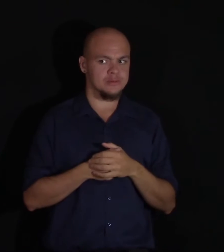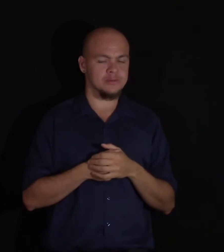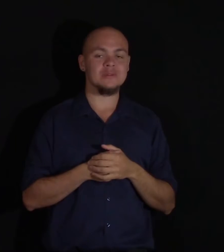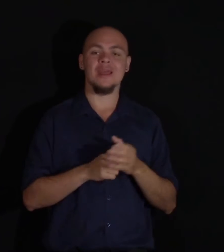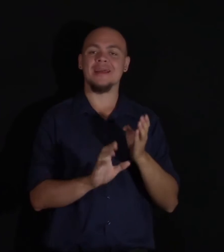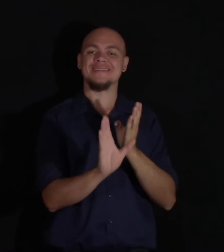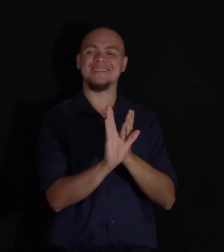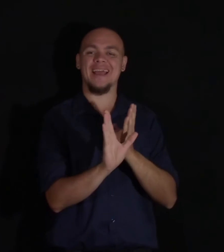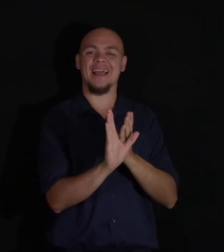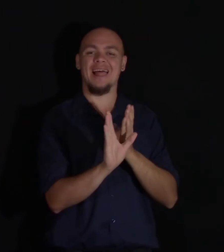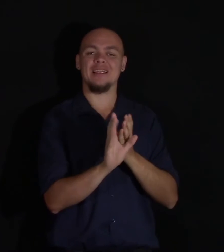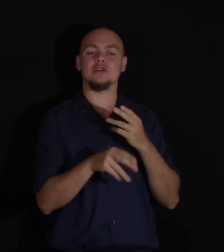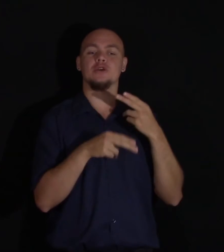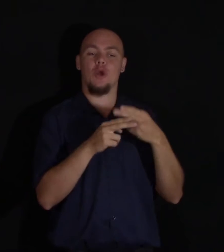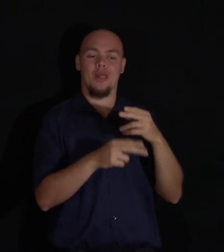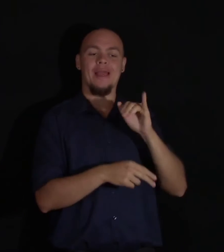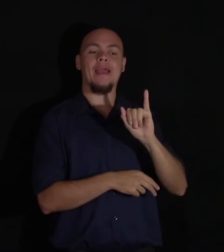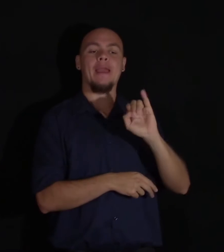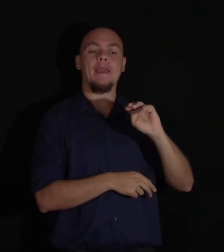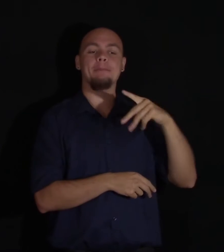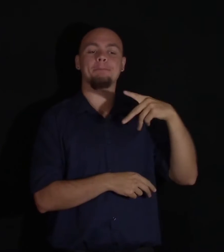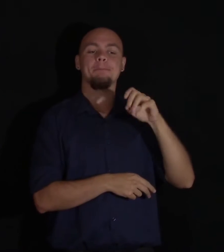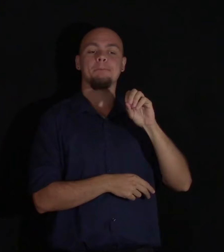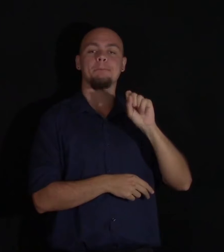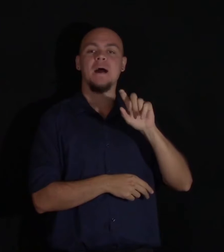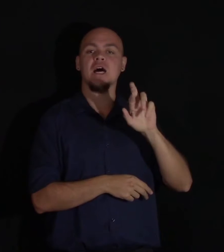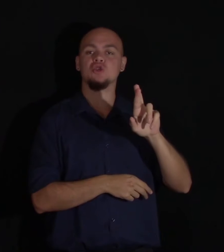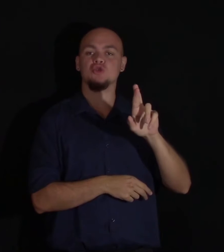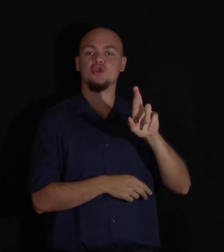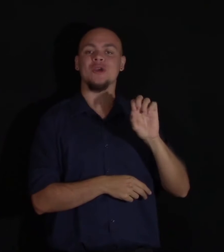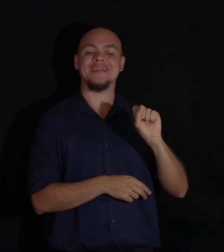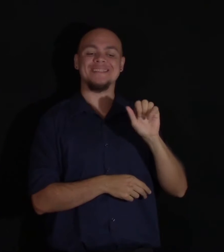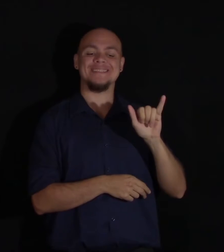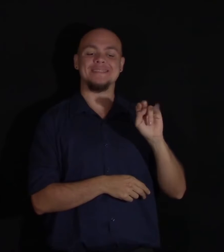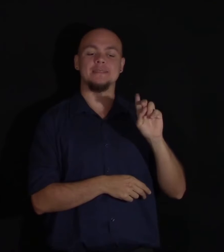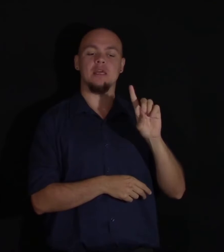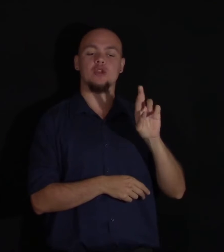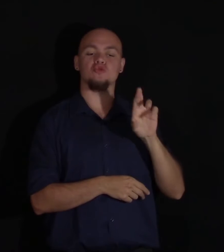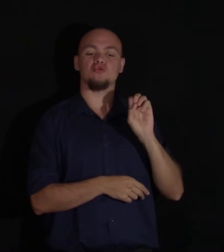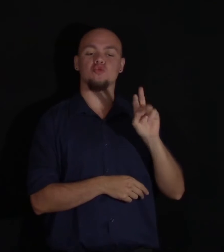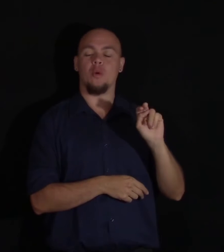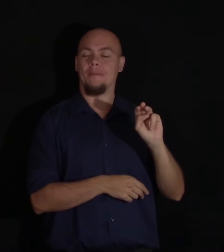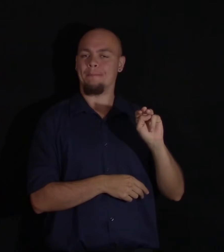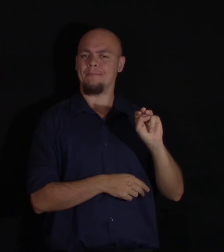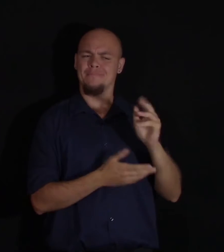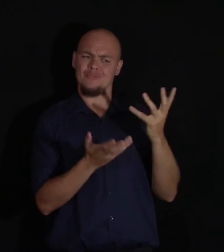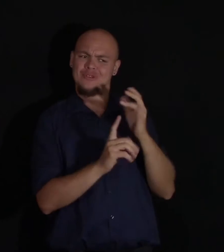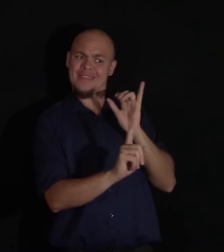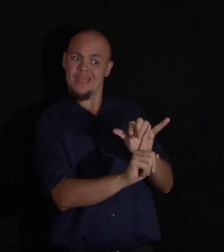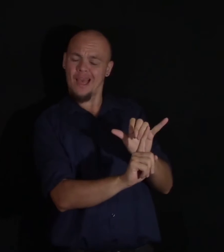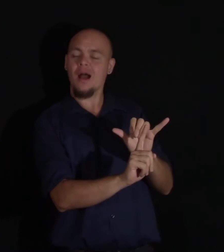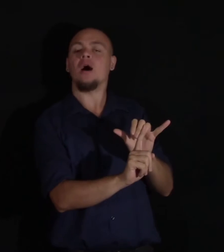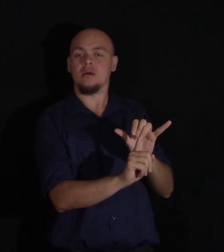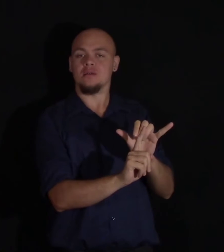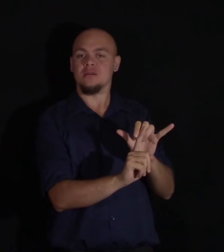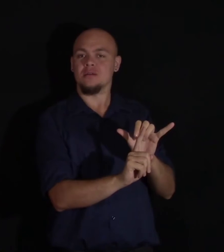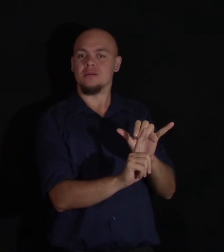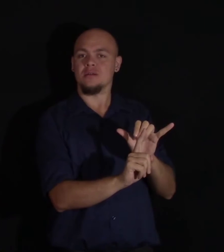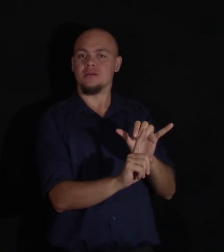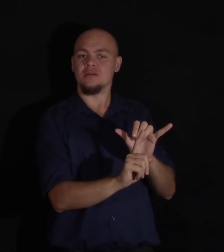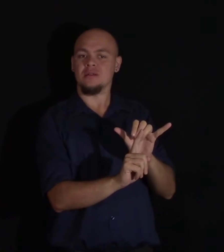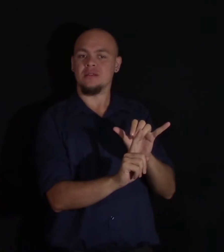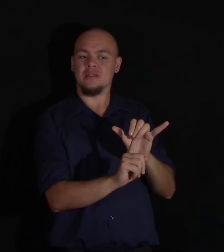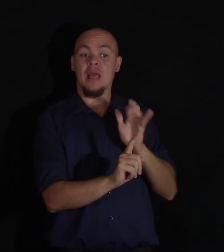Psychologists refer to this as the imposter syndrome. So what is it? The imposter syndrome is that questioning of